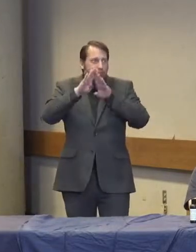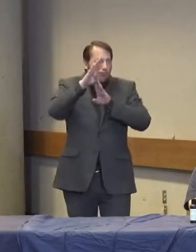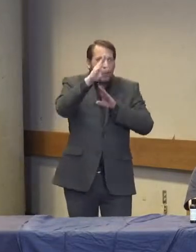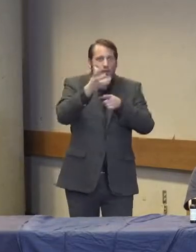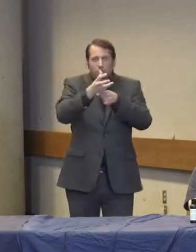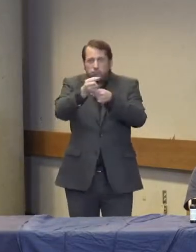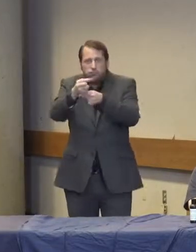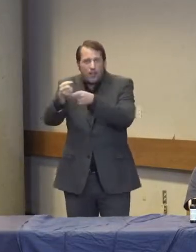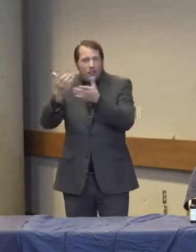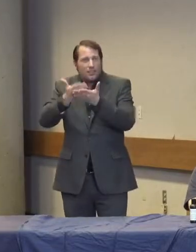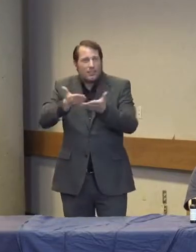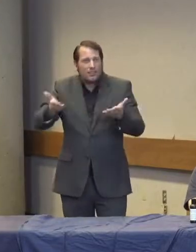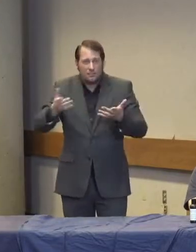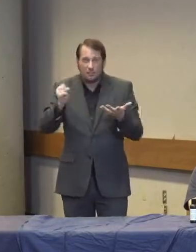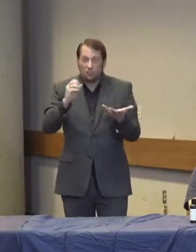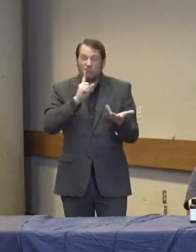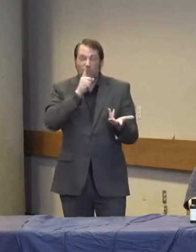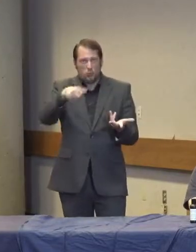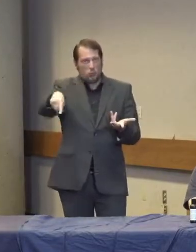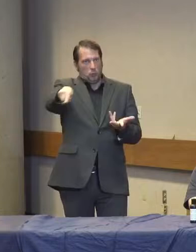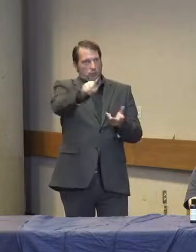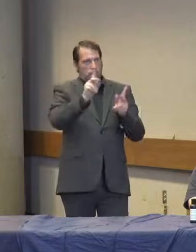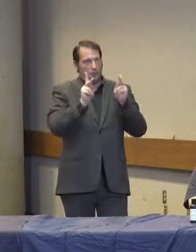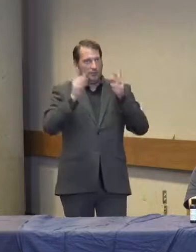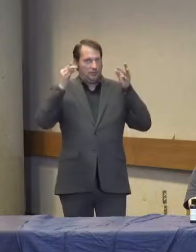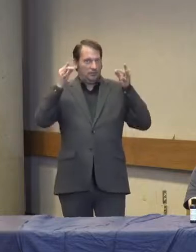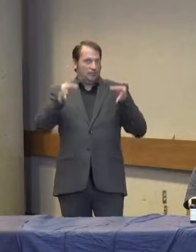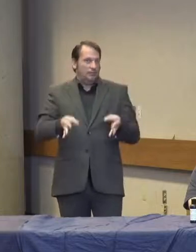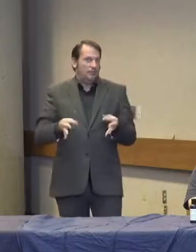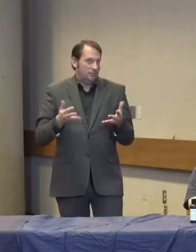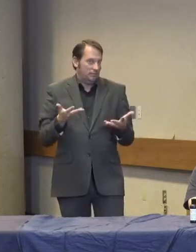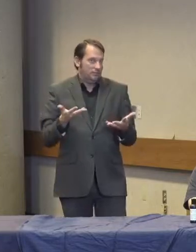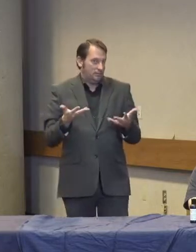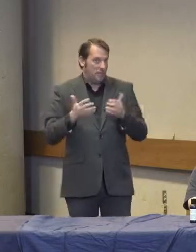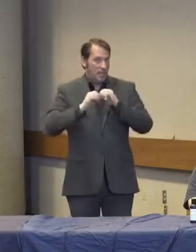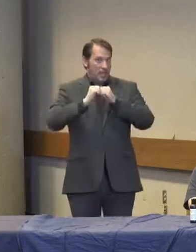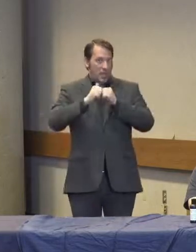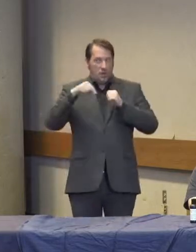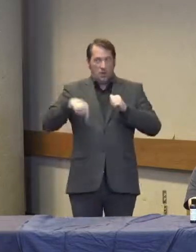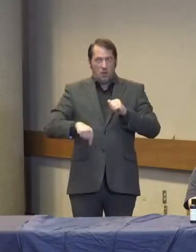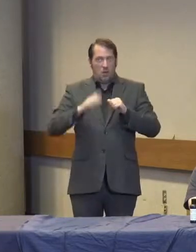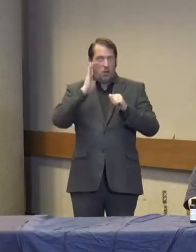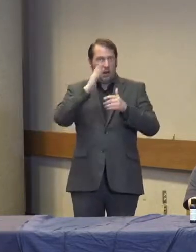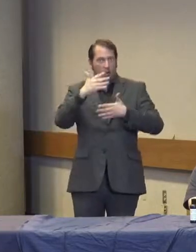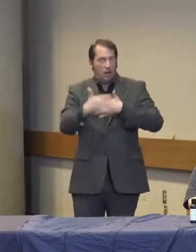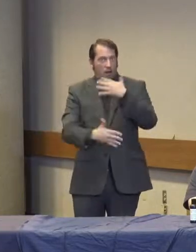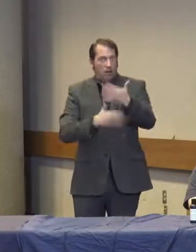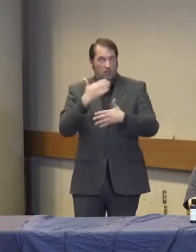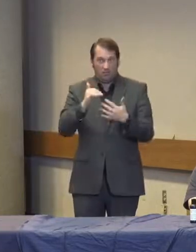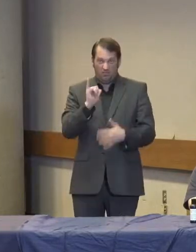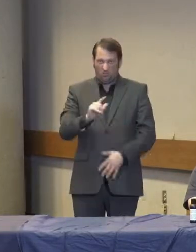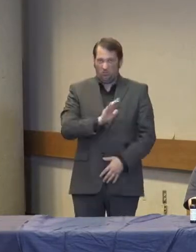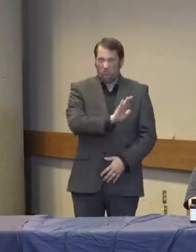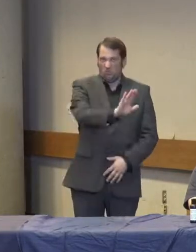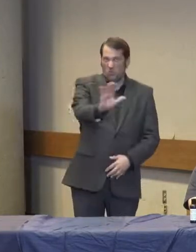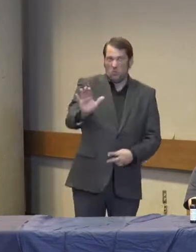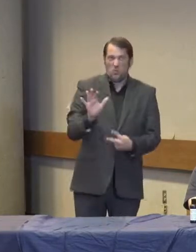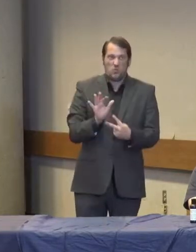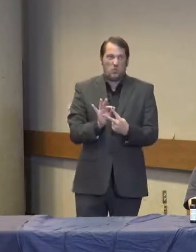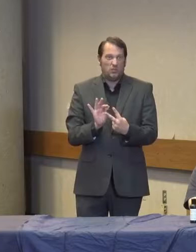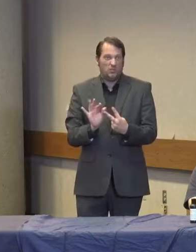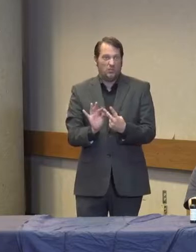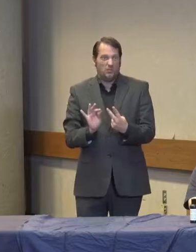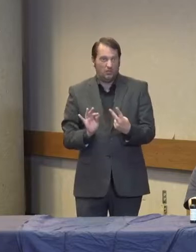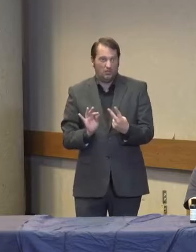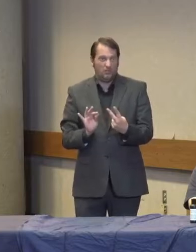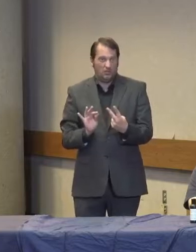control in our community about the way this particular virus will spread. The virus requires human